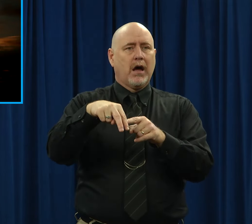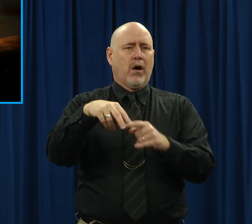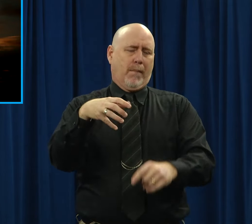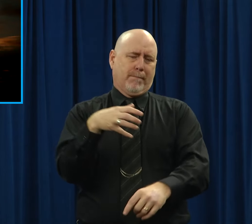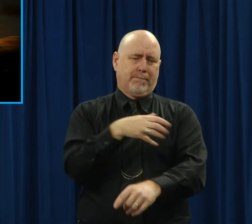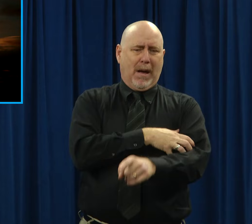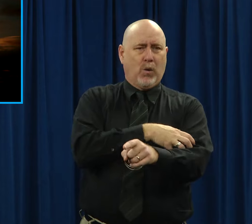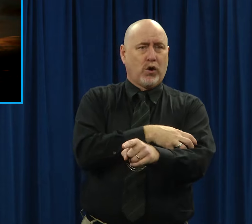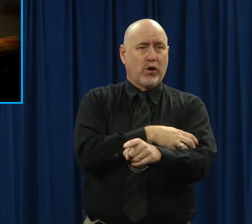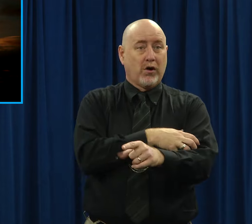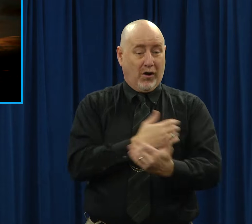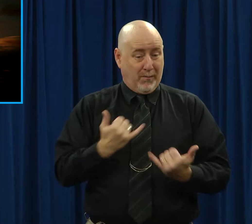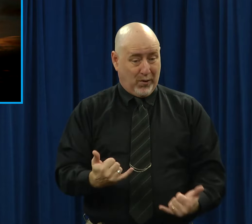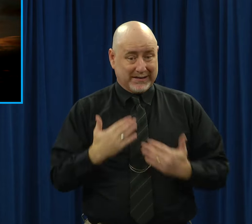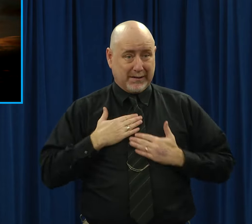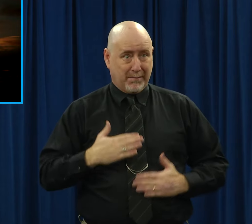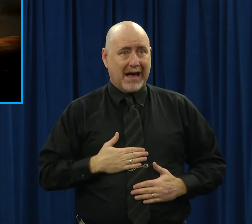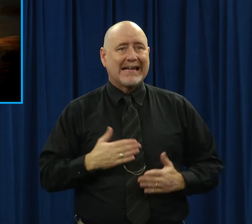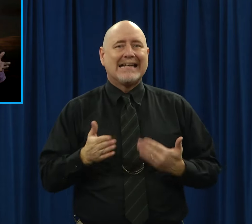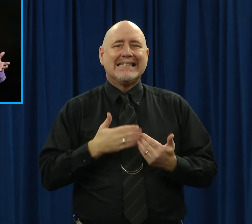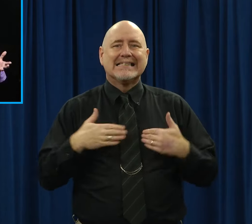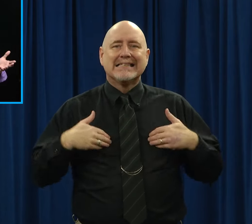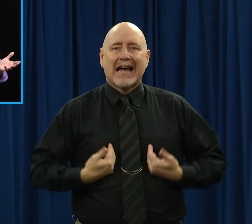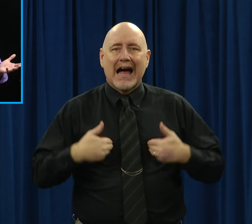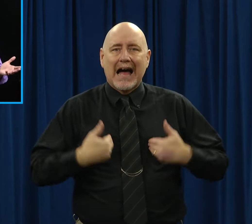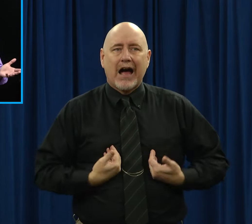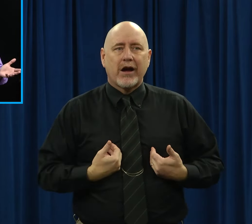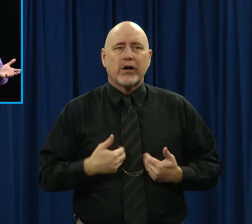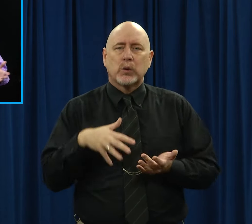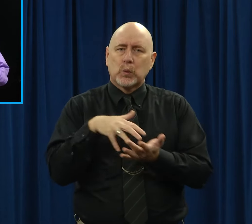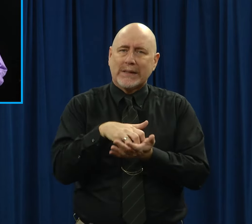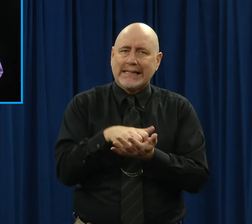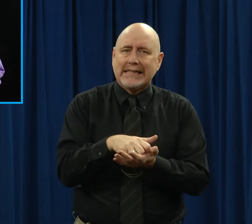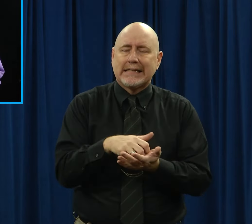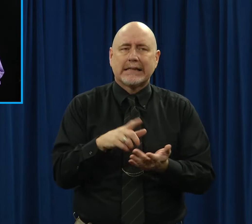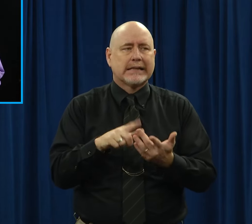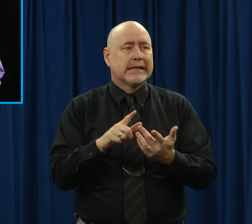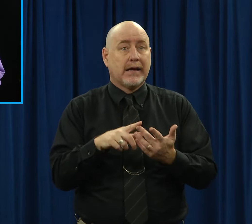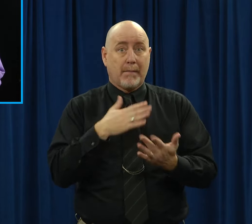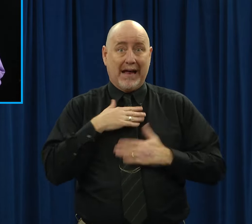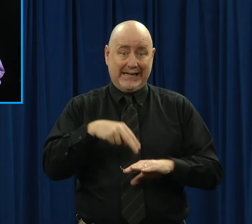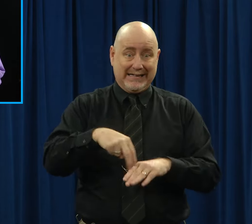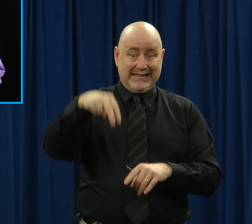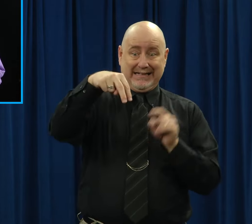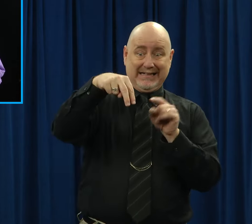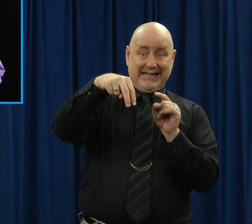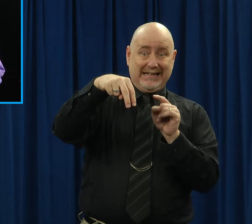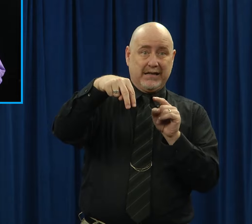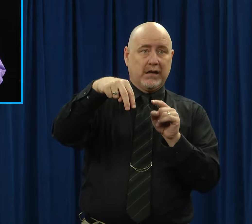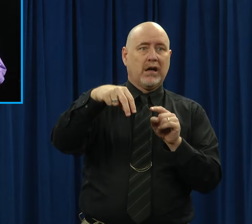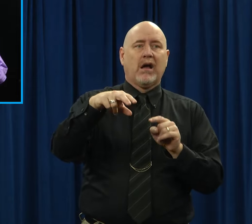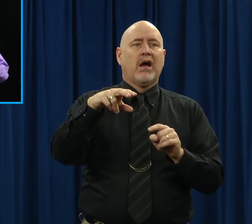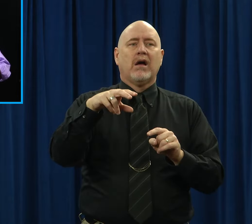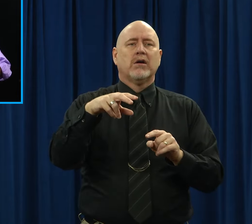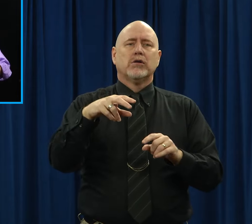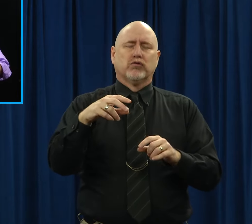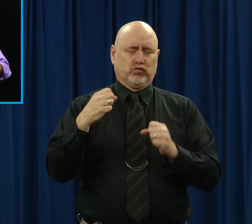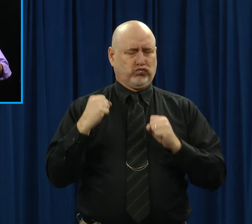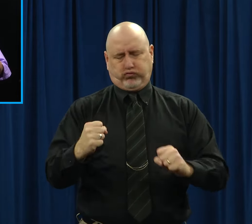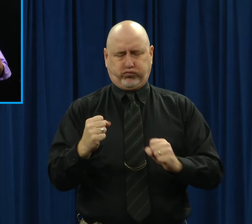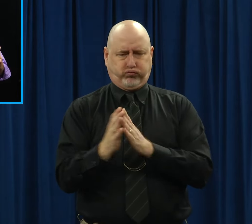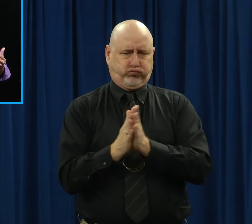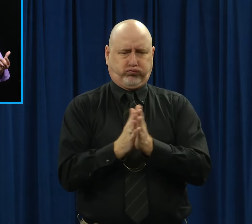will be raised in power. You know, our present bodies get tired. They're inherently weak. The resurrected body will